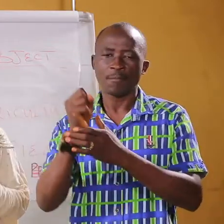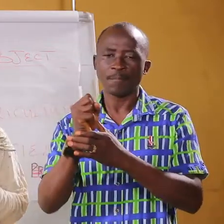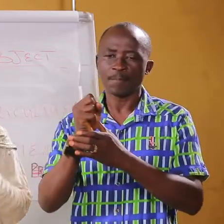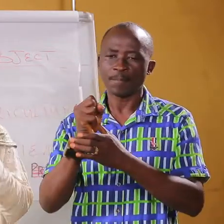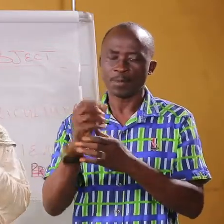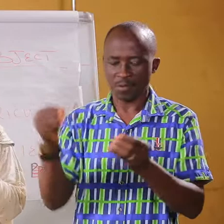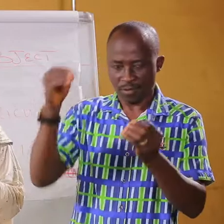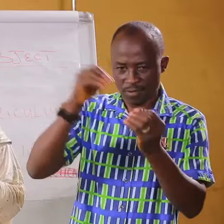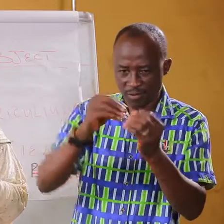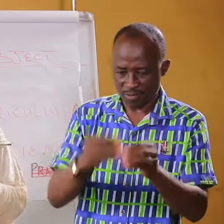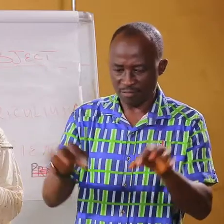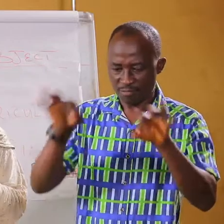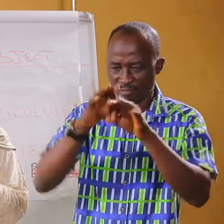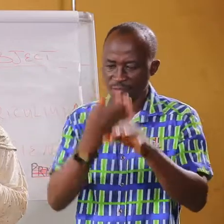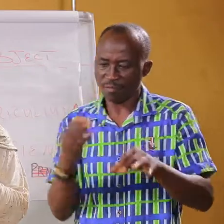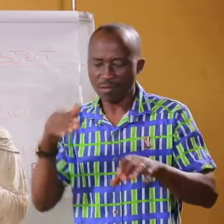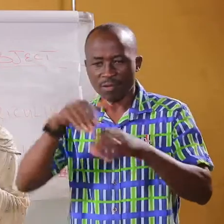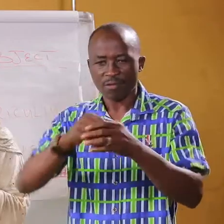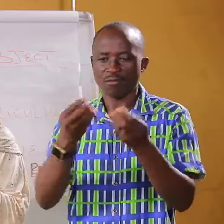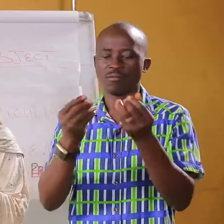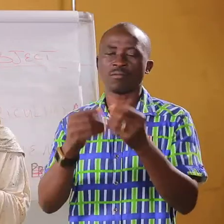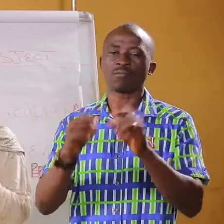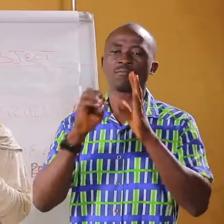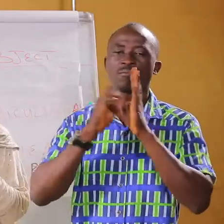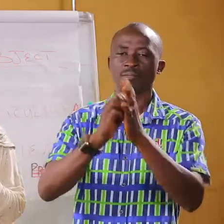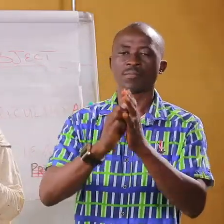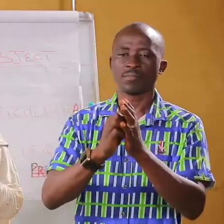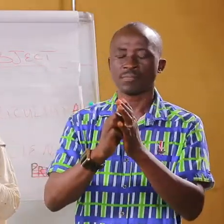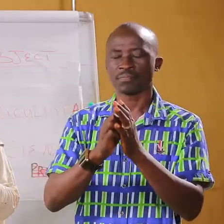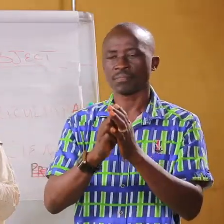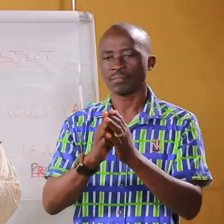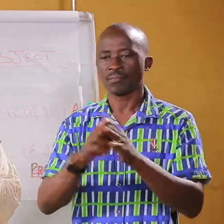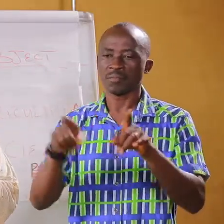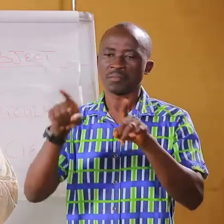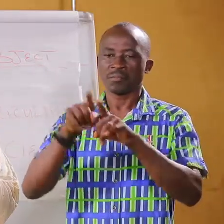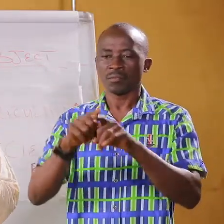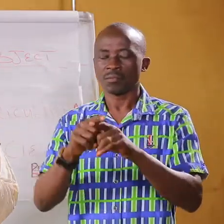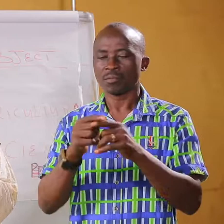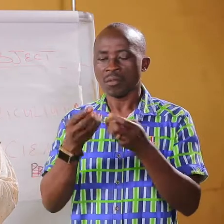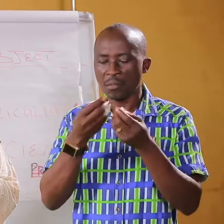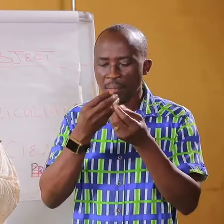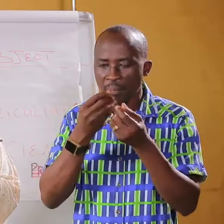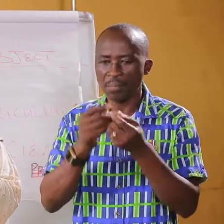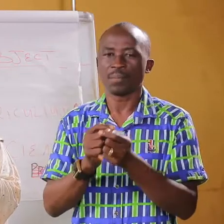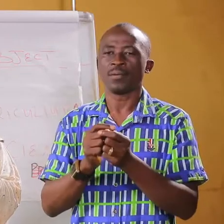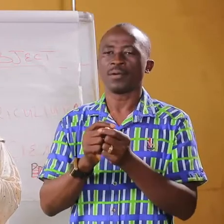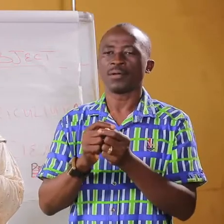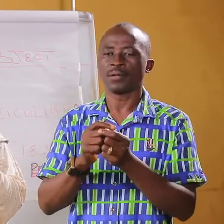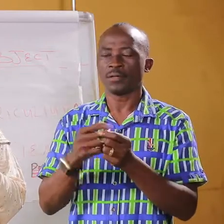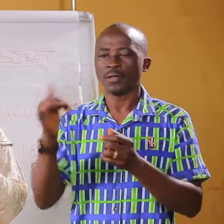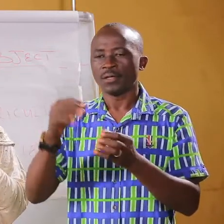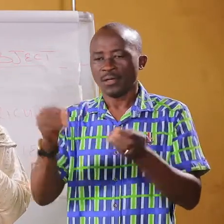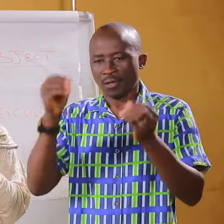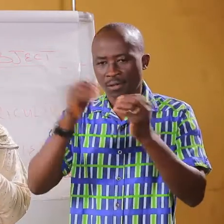They add nutrient to the soil. For example, like the leguminous crops, that is the pulses, they what?